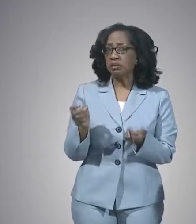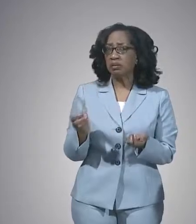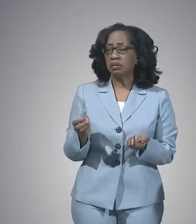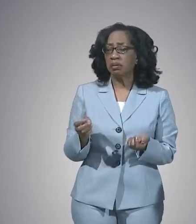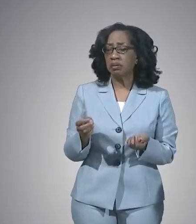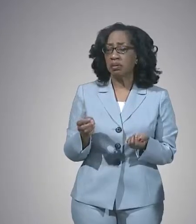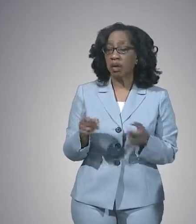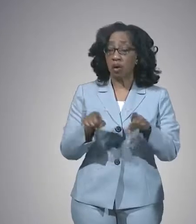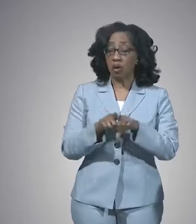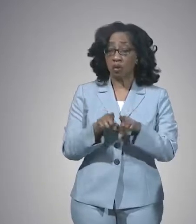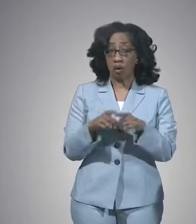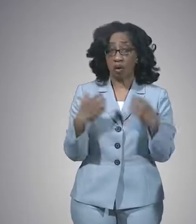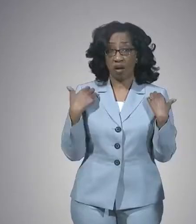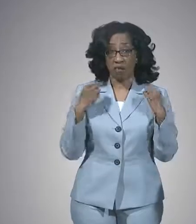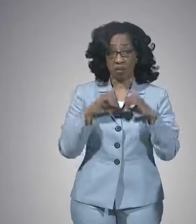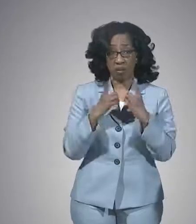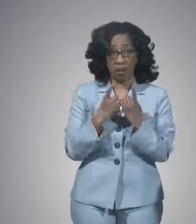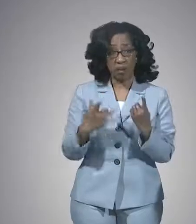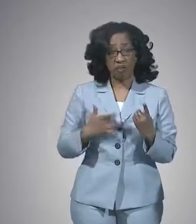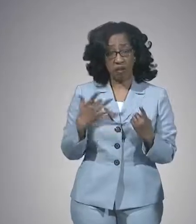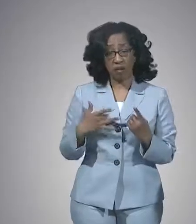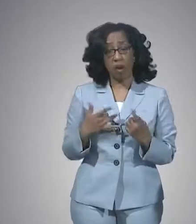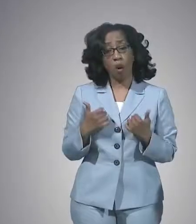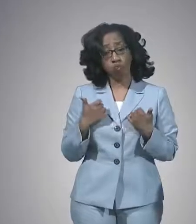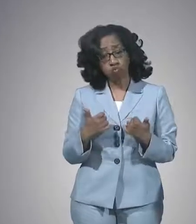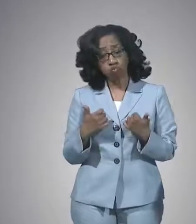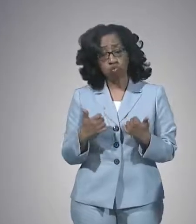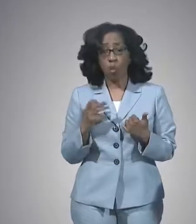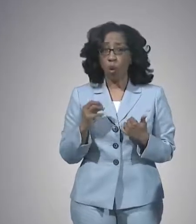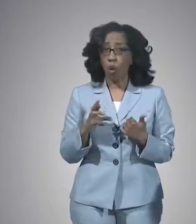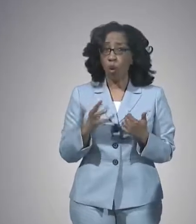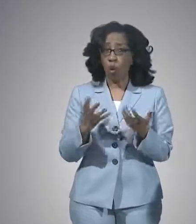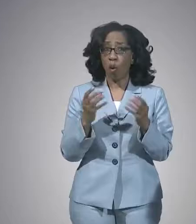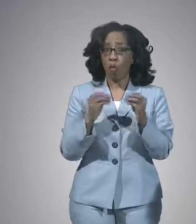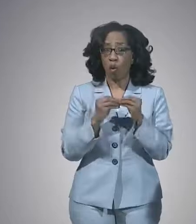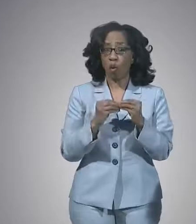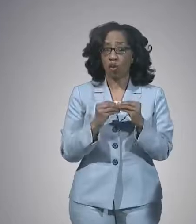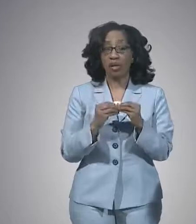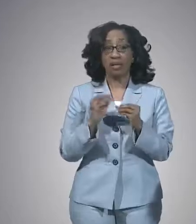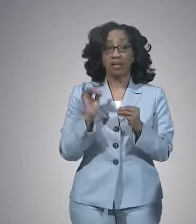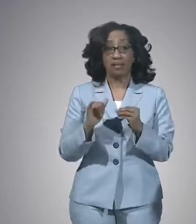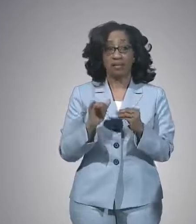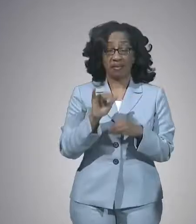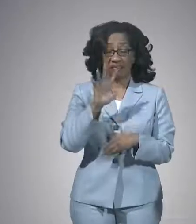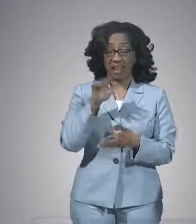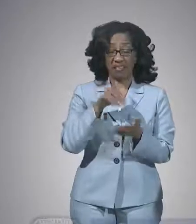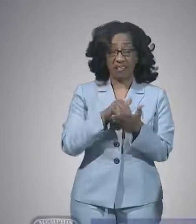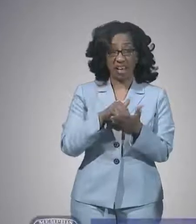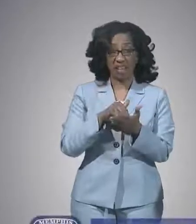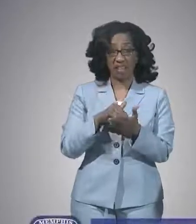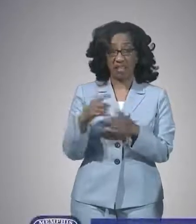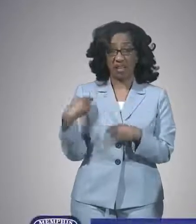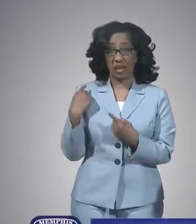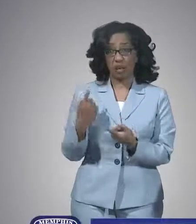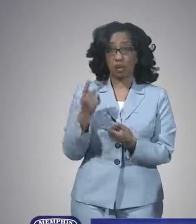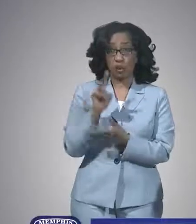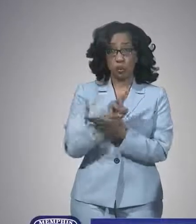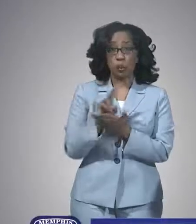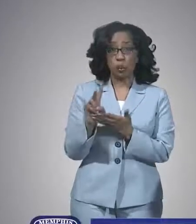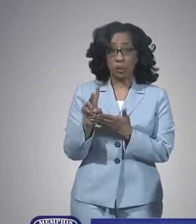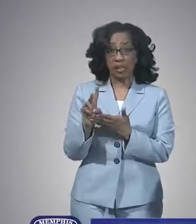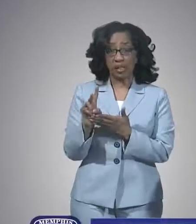department satisfied with that pace of vaccinations? It is a 2 week number because it's up until, I